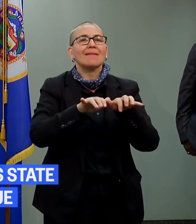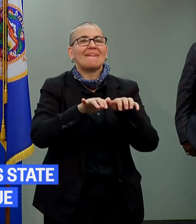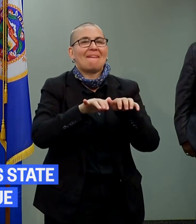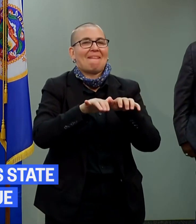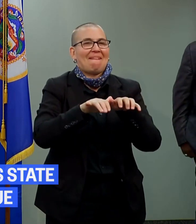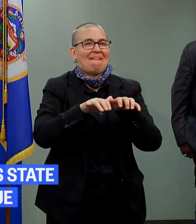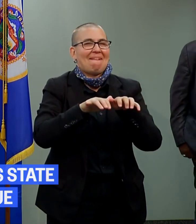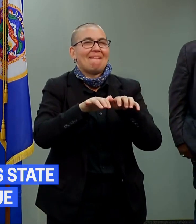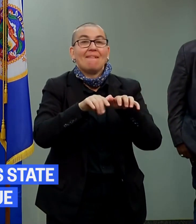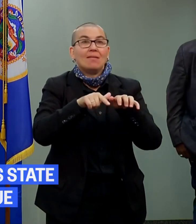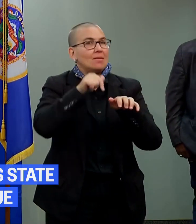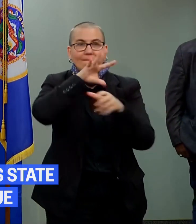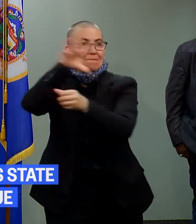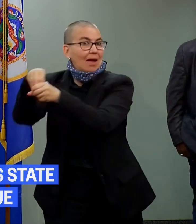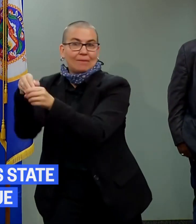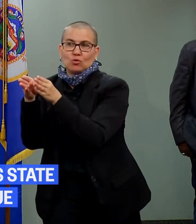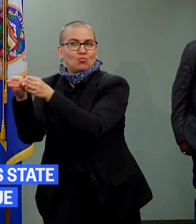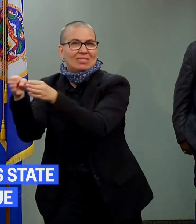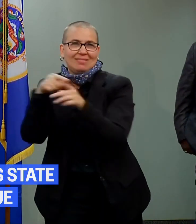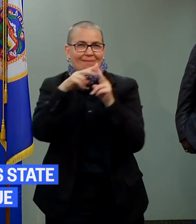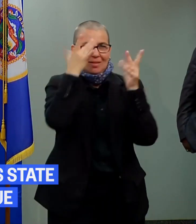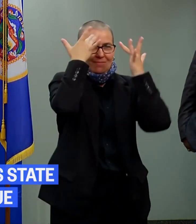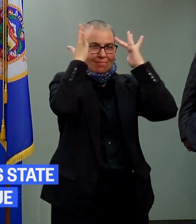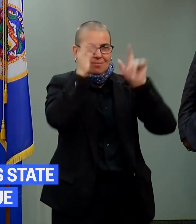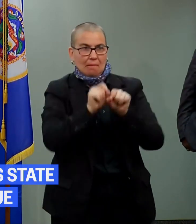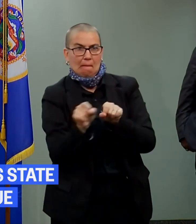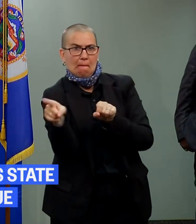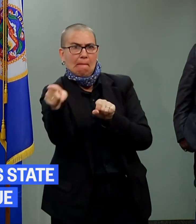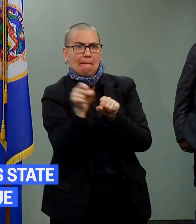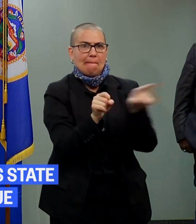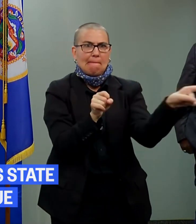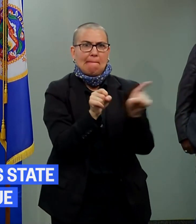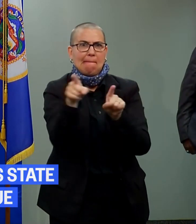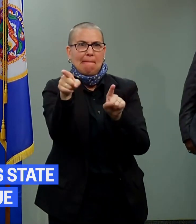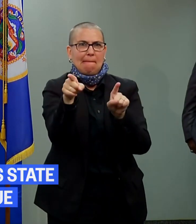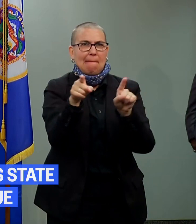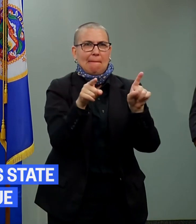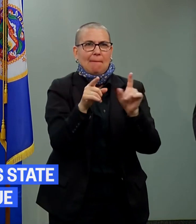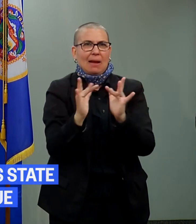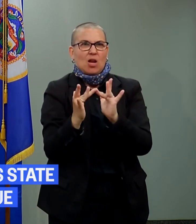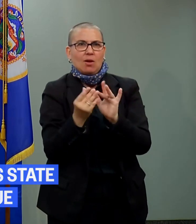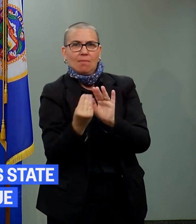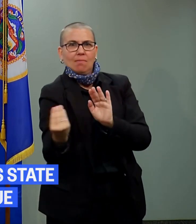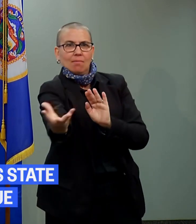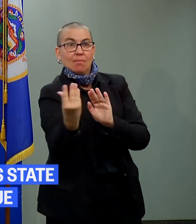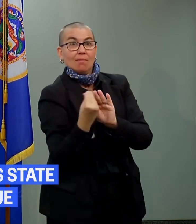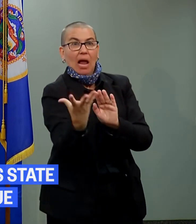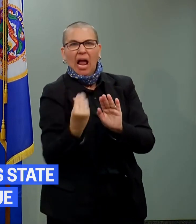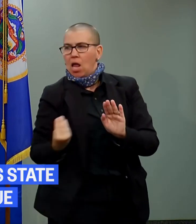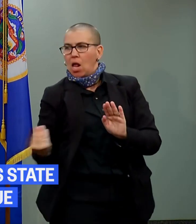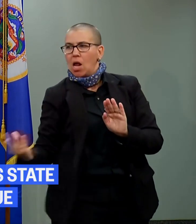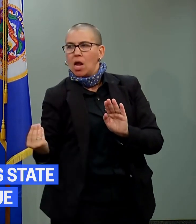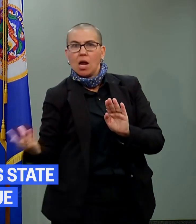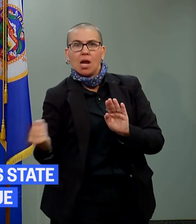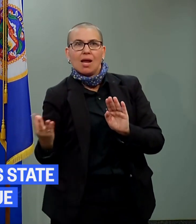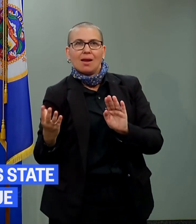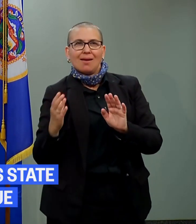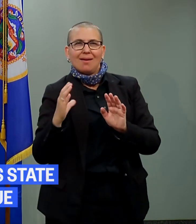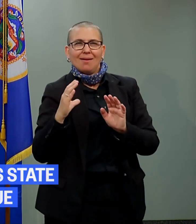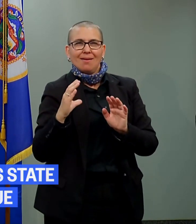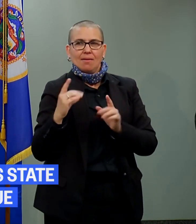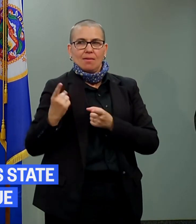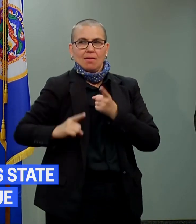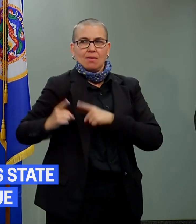confusion around this and the focusing on it, I did last night when I went home to shower late before coming back up here.